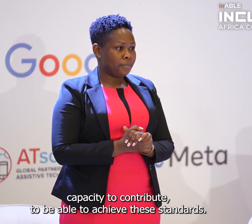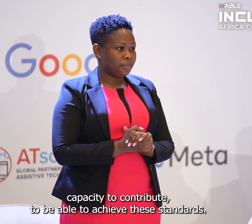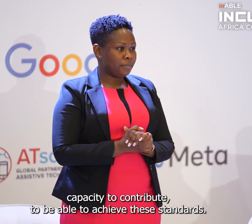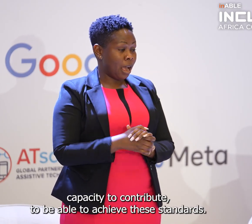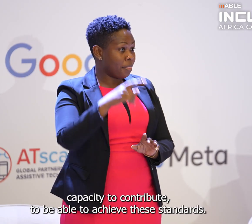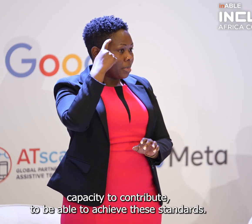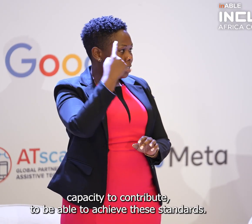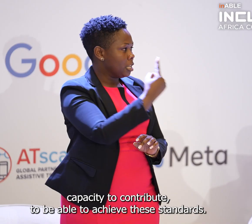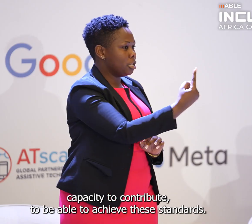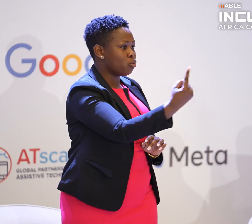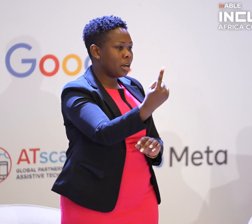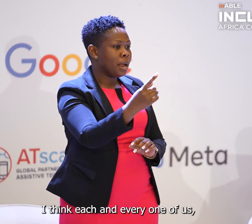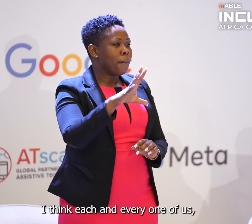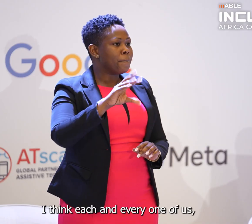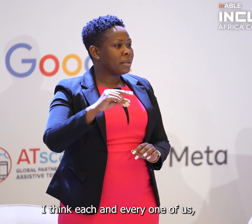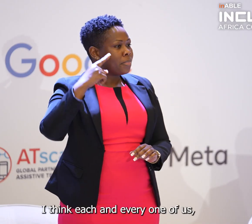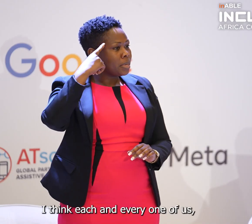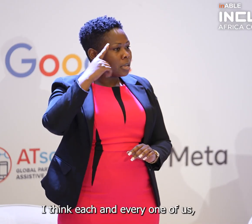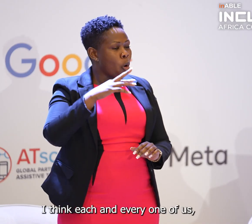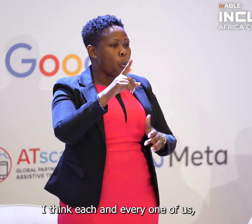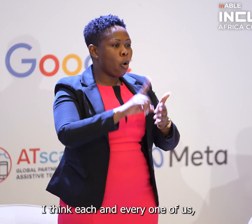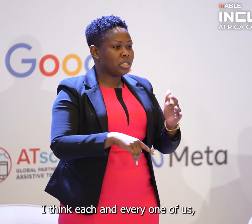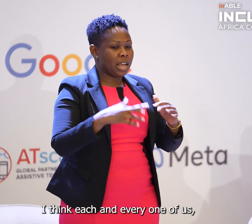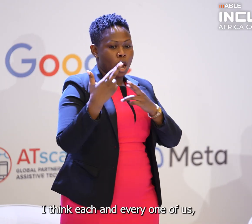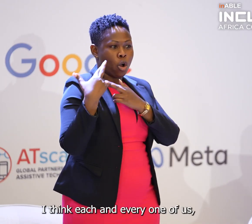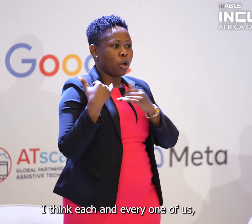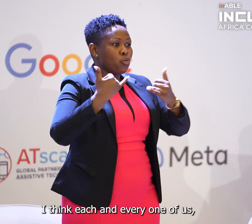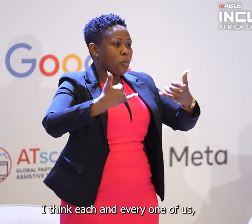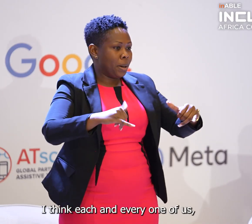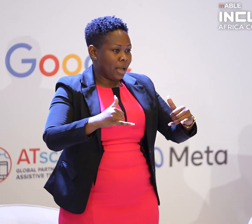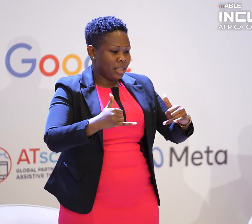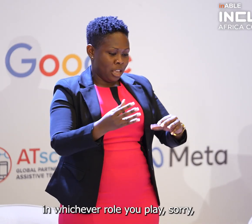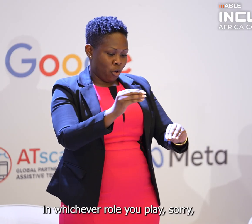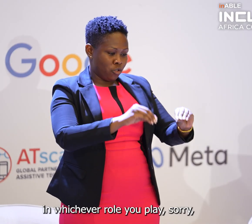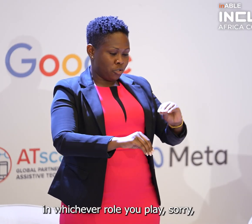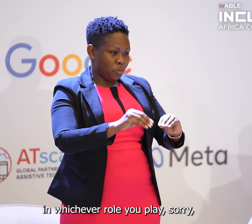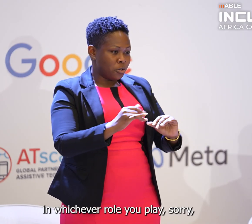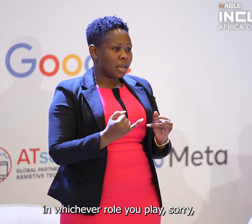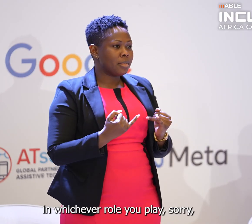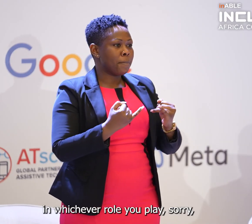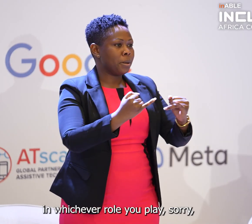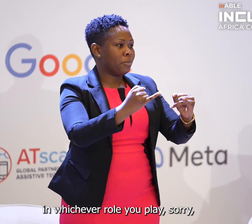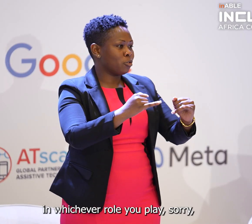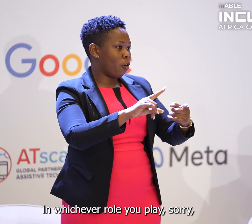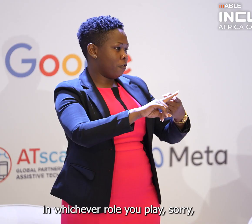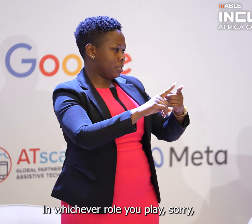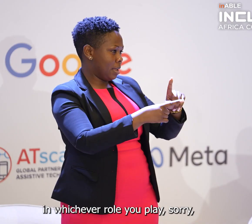be able to achieve these standards. I think each and every one of us, in whichever role you